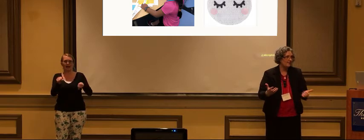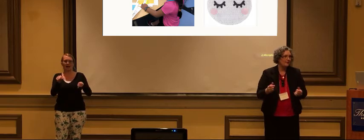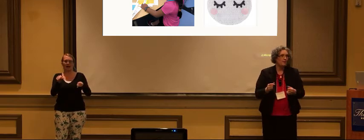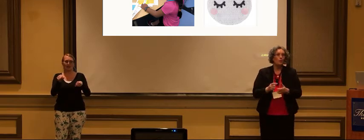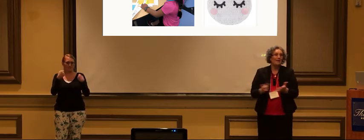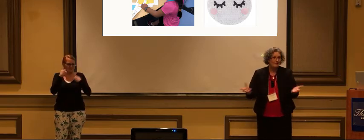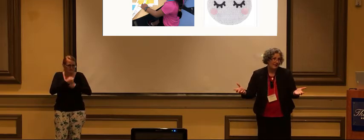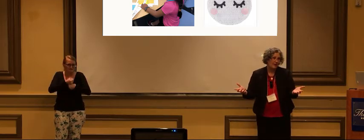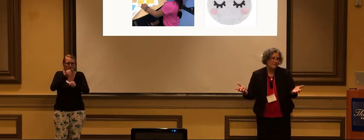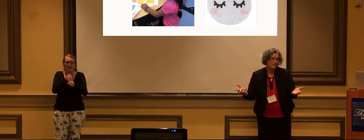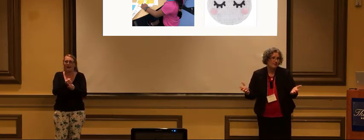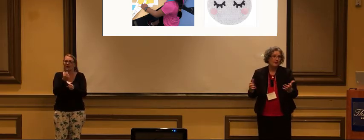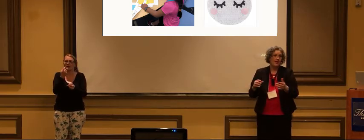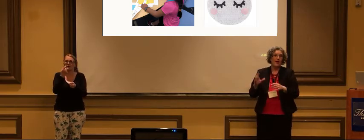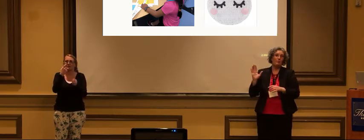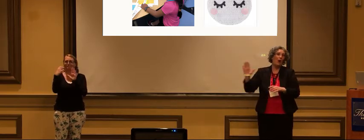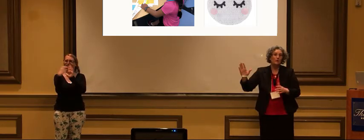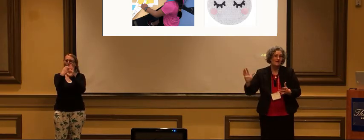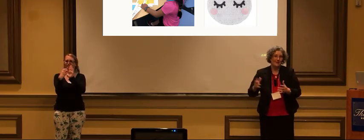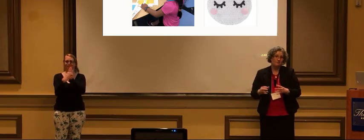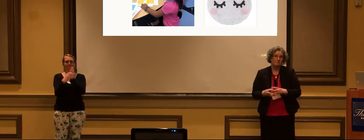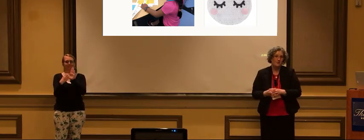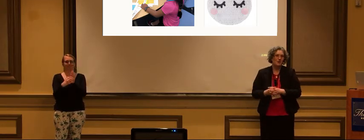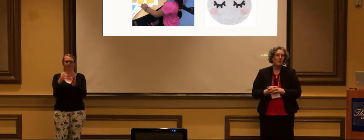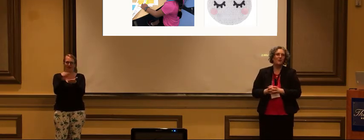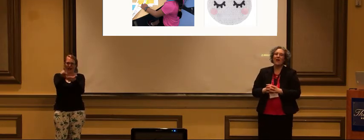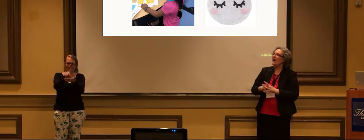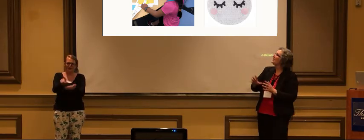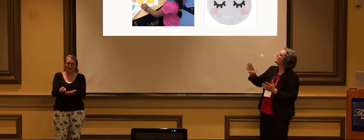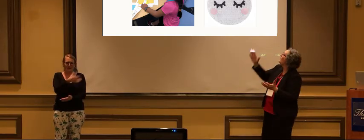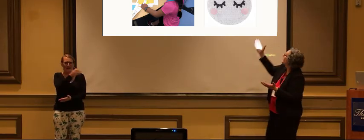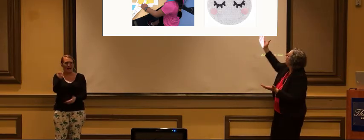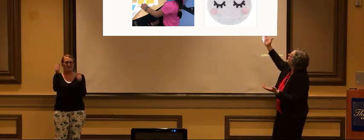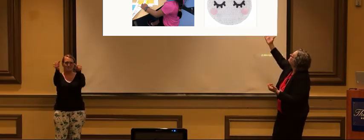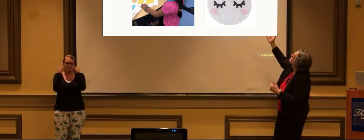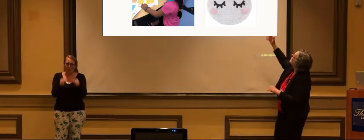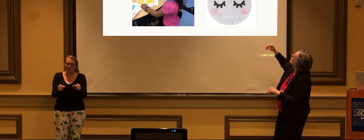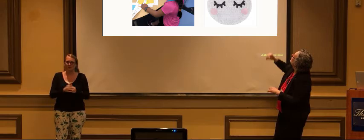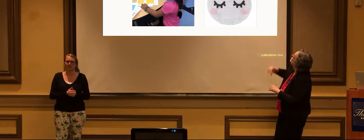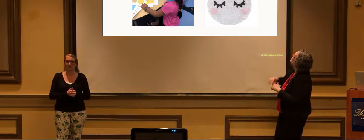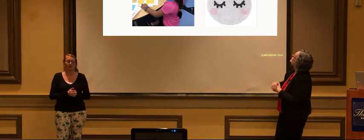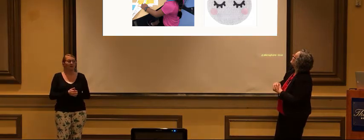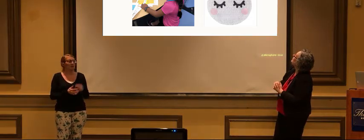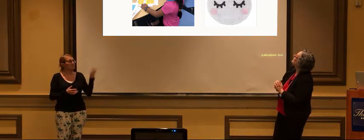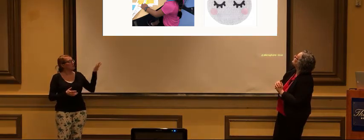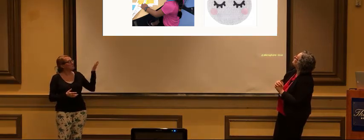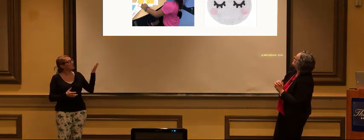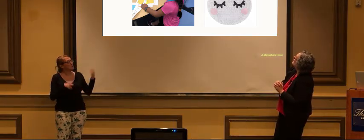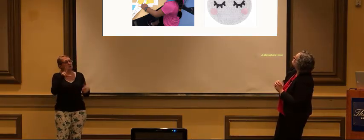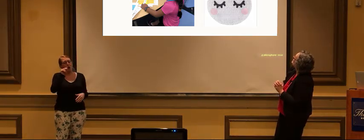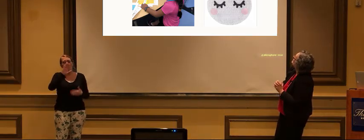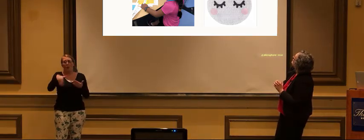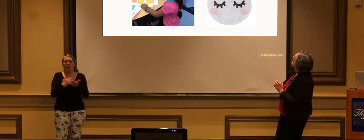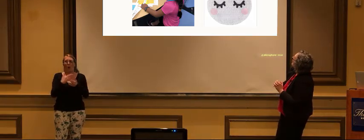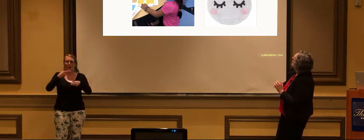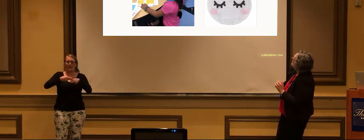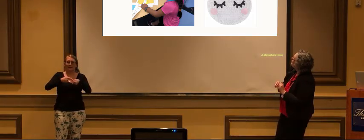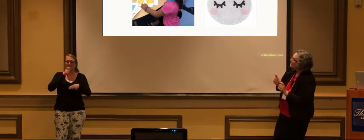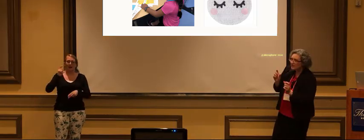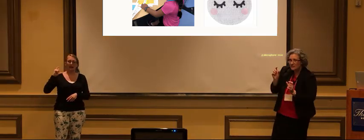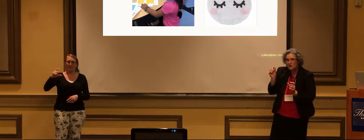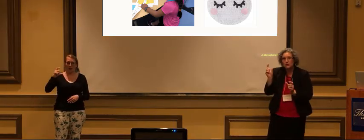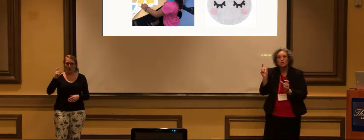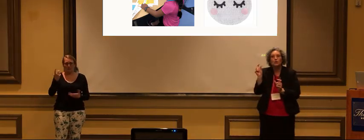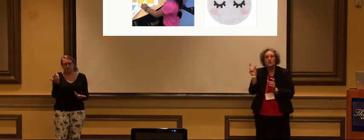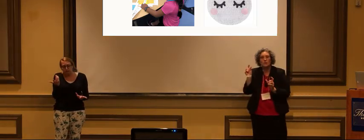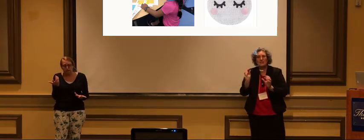pieces weekly and post them, that, okay, no, she didn't capitalize all the names, and